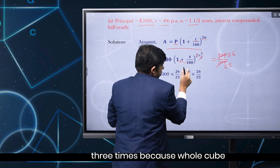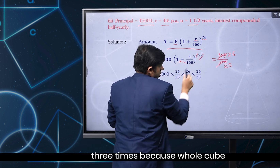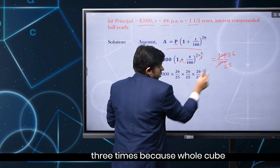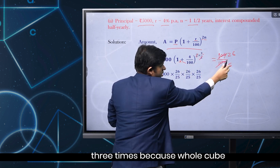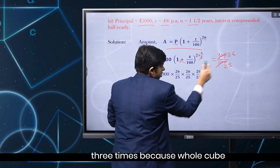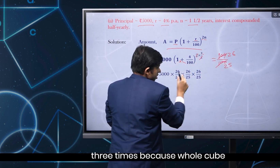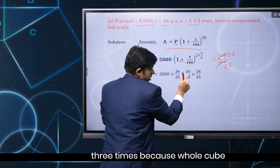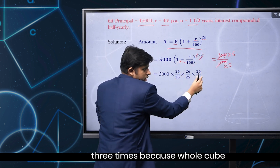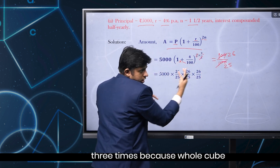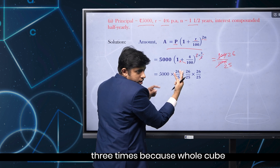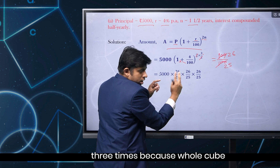because whole cube.